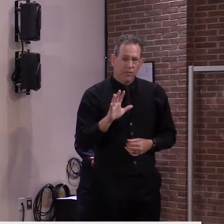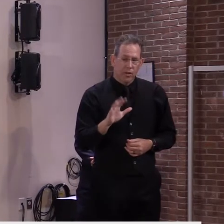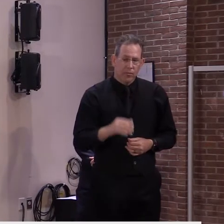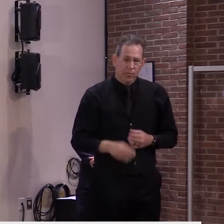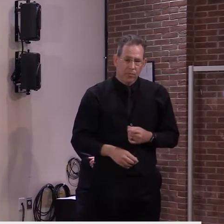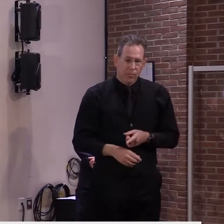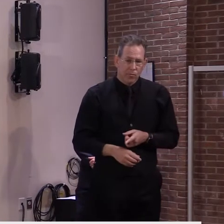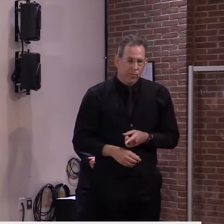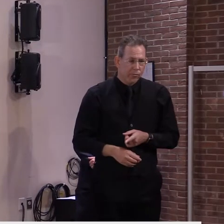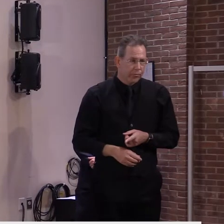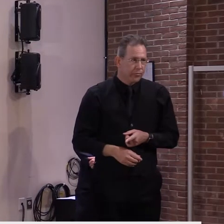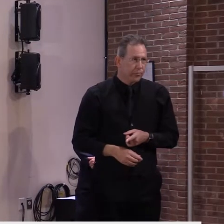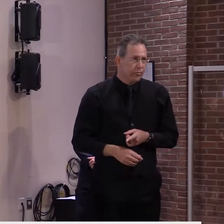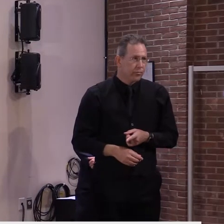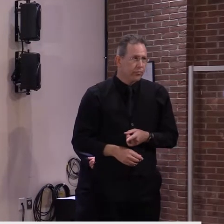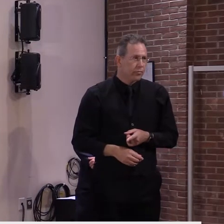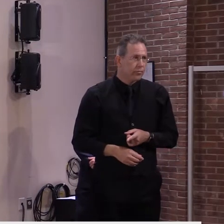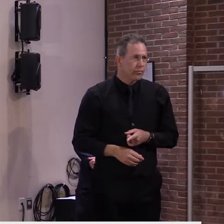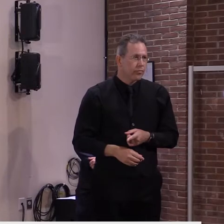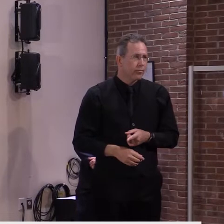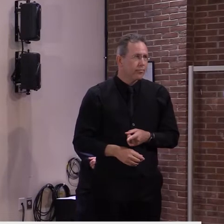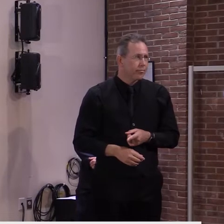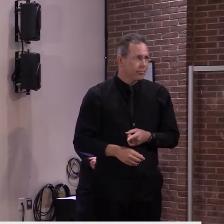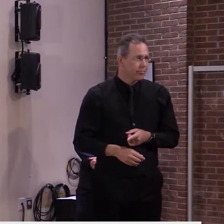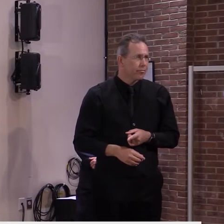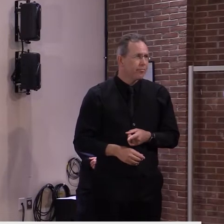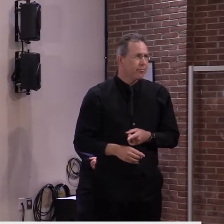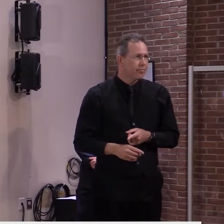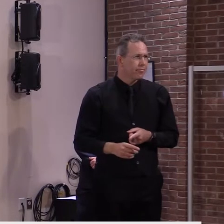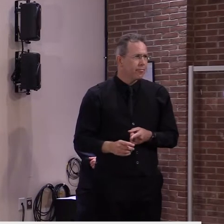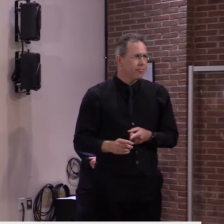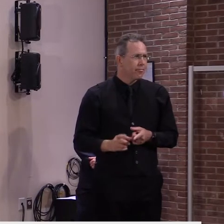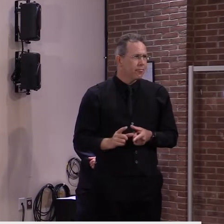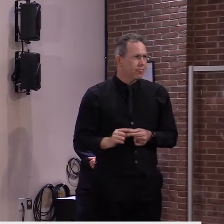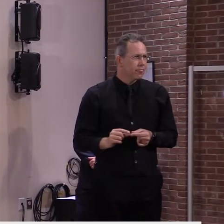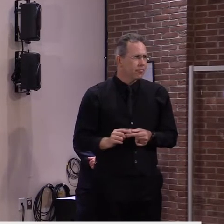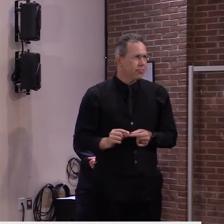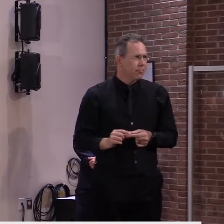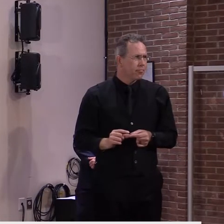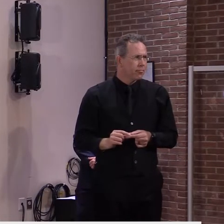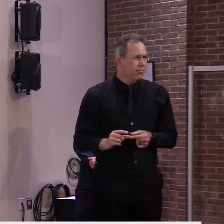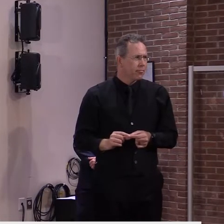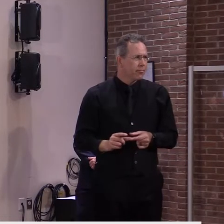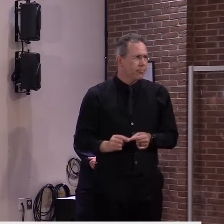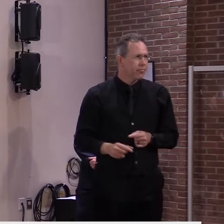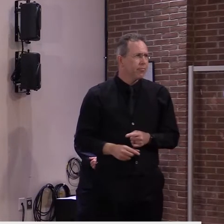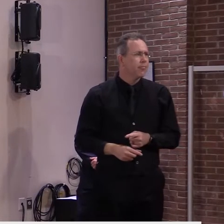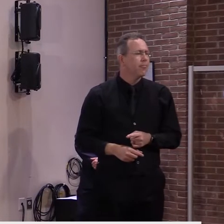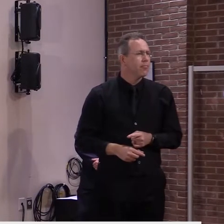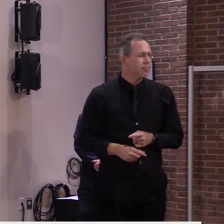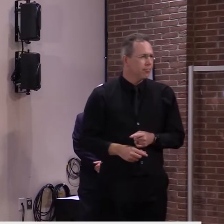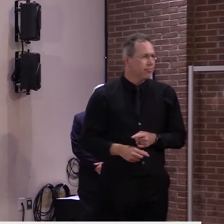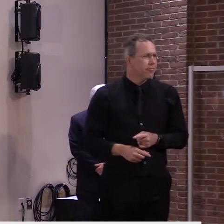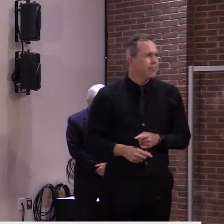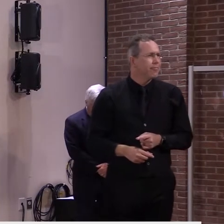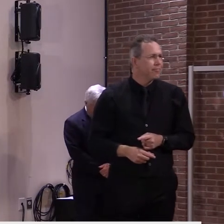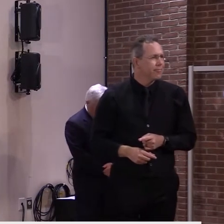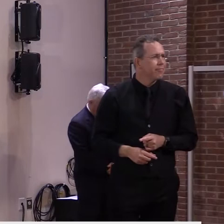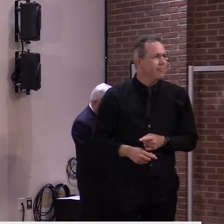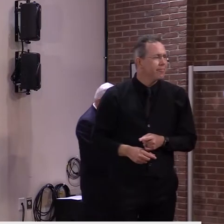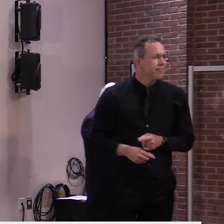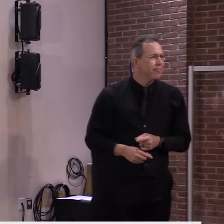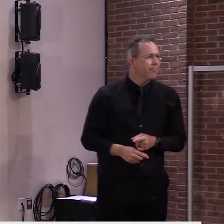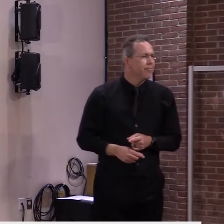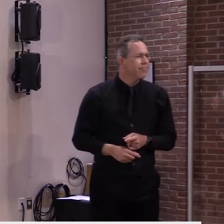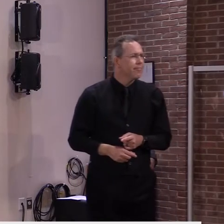Sorry. Good morning. Question about the Canadian border. Again, I probably imagine that you